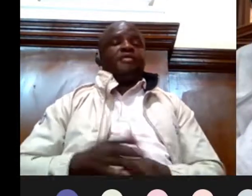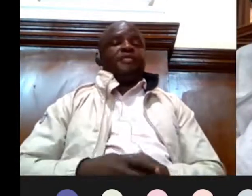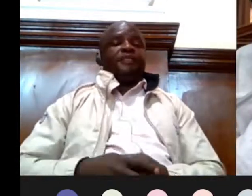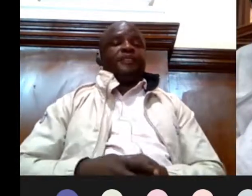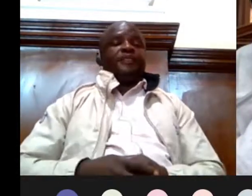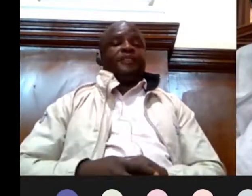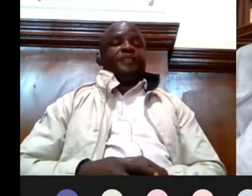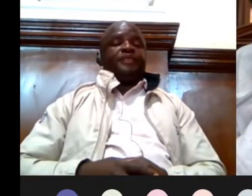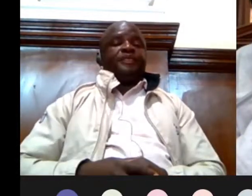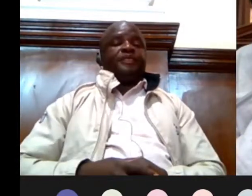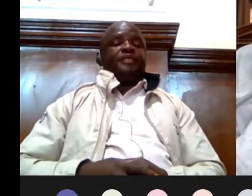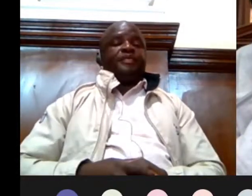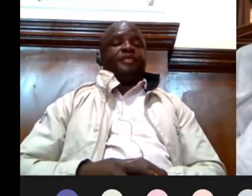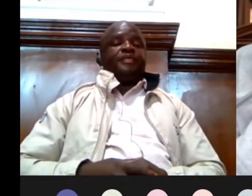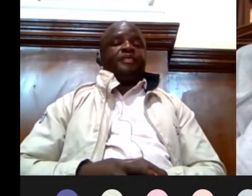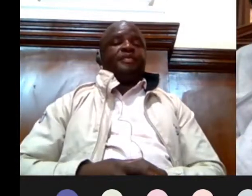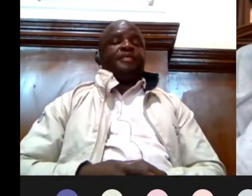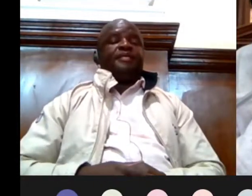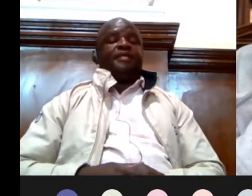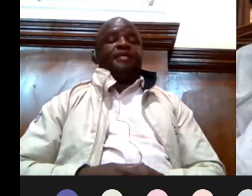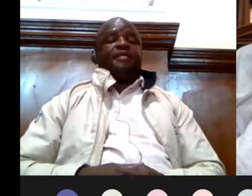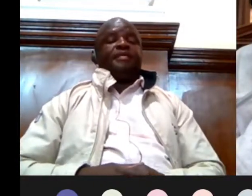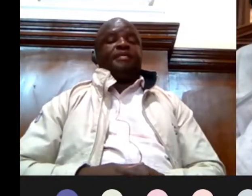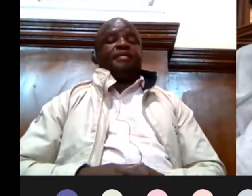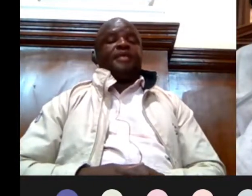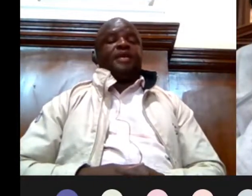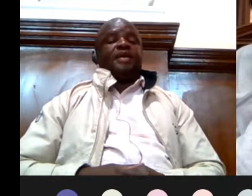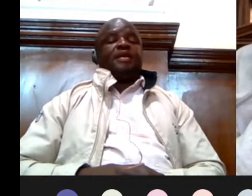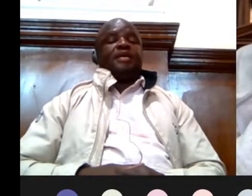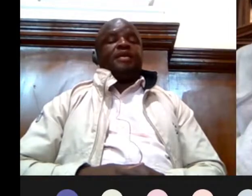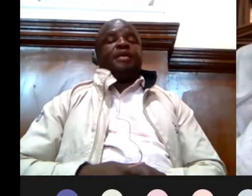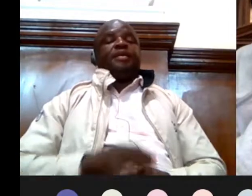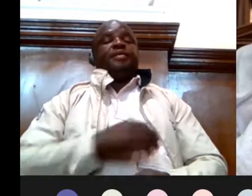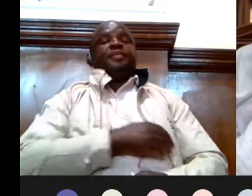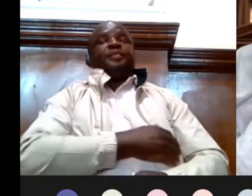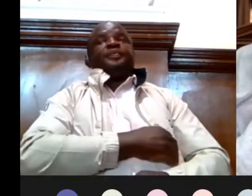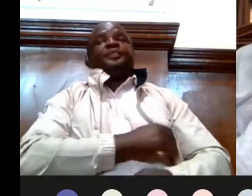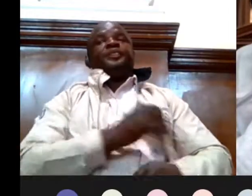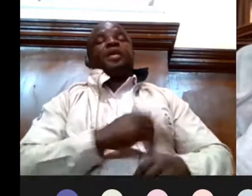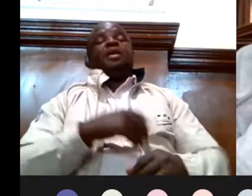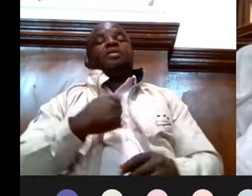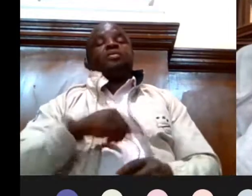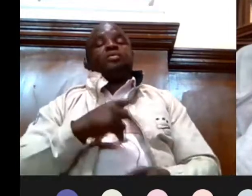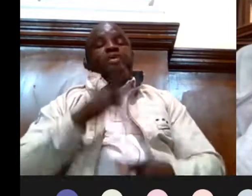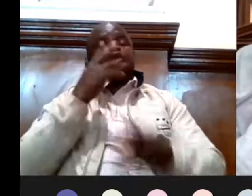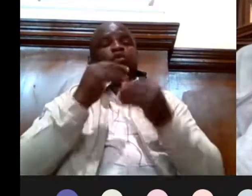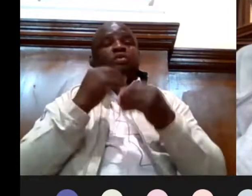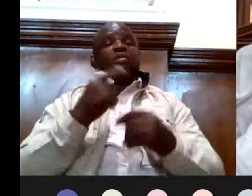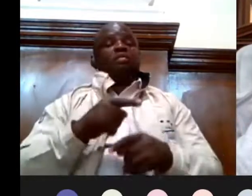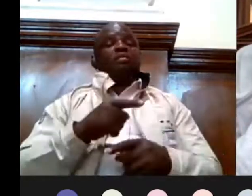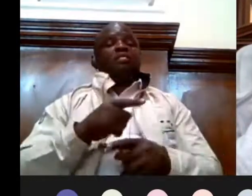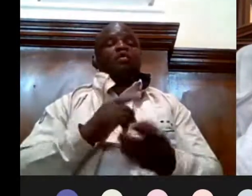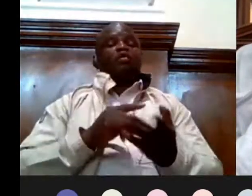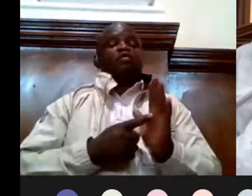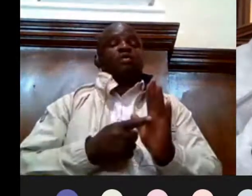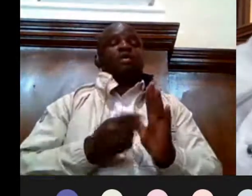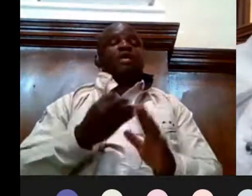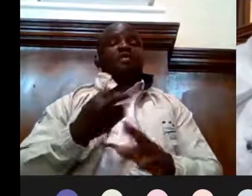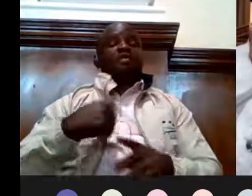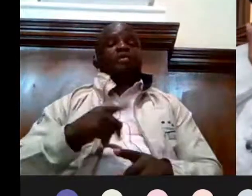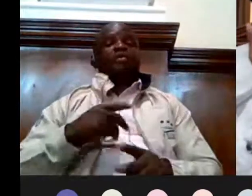conservative environment dominated by men. A lesson that illustrates that it is only when we look